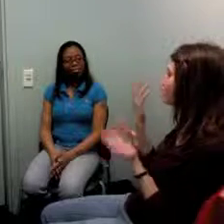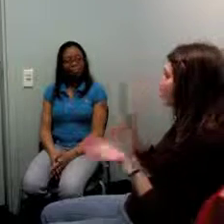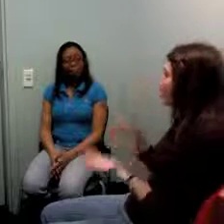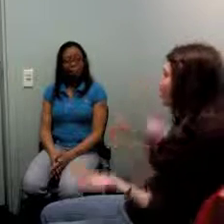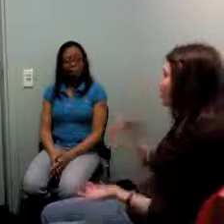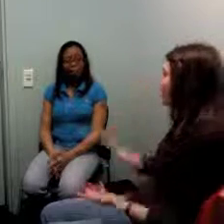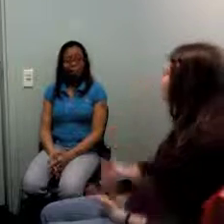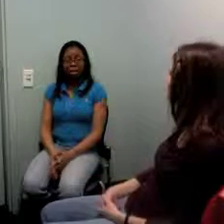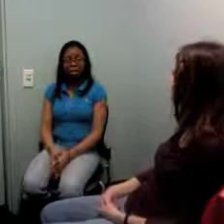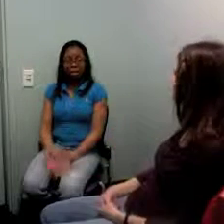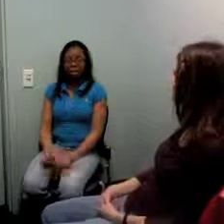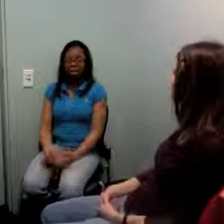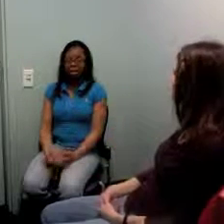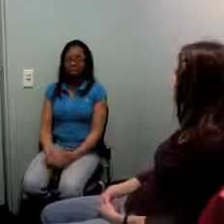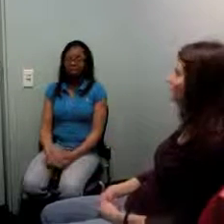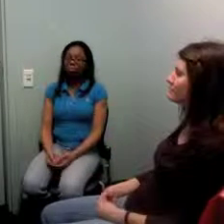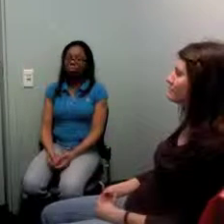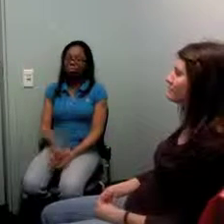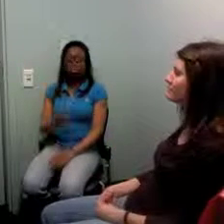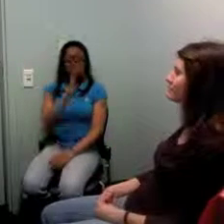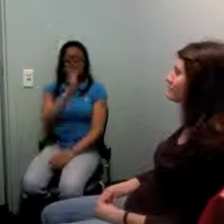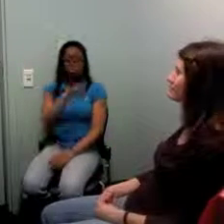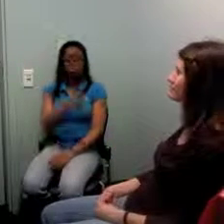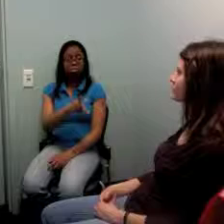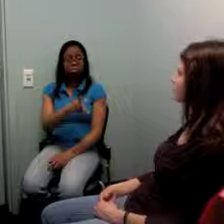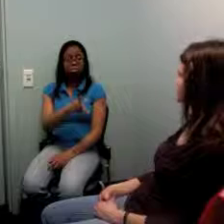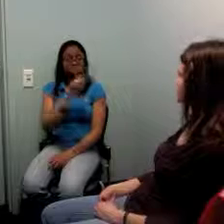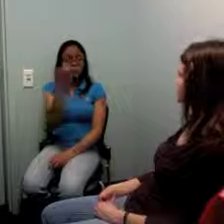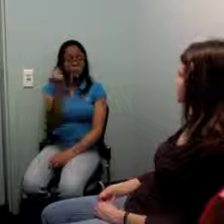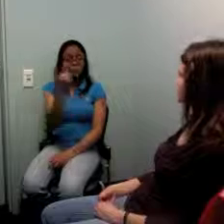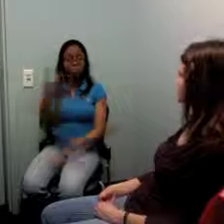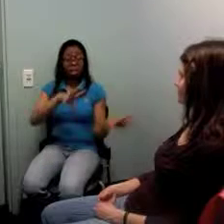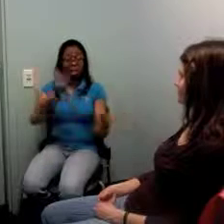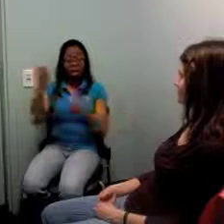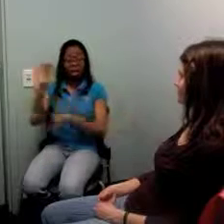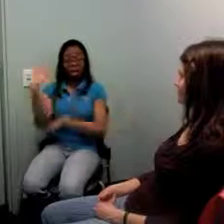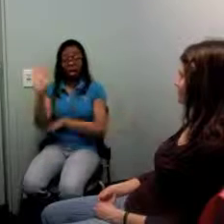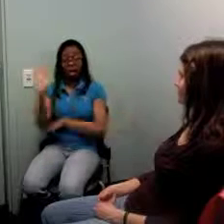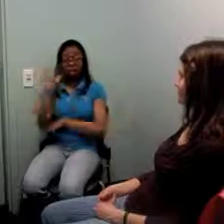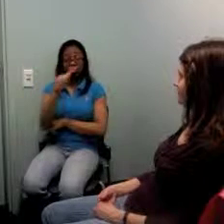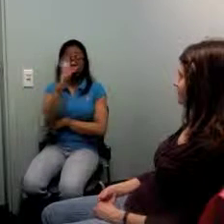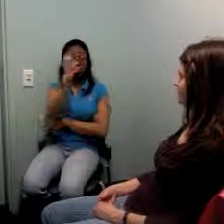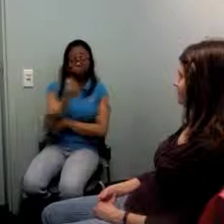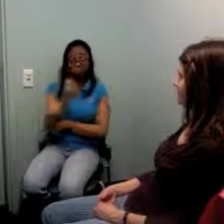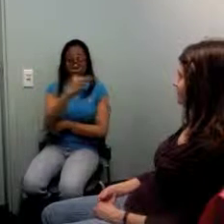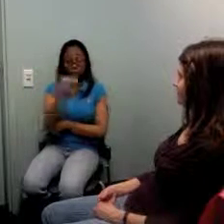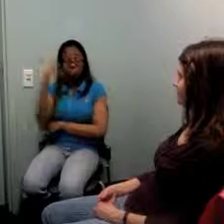You can ride with me and see if you like it. Okay. Do you always leave at 5 on Tuesdays and Wednesdays?